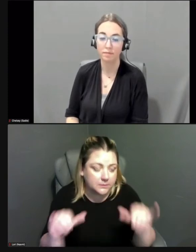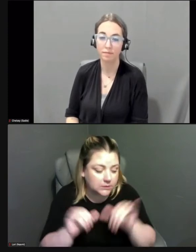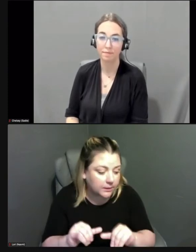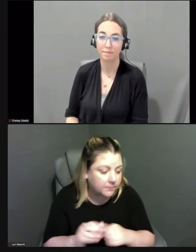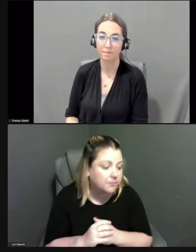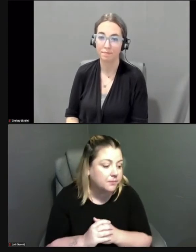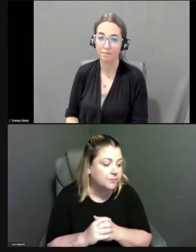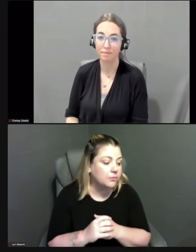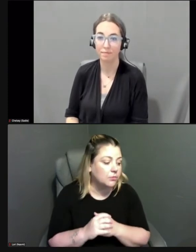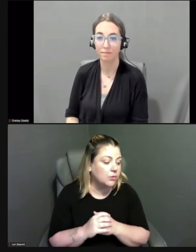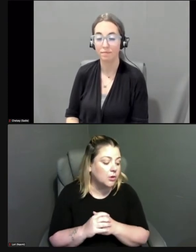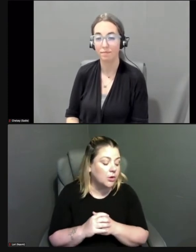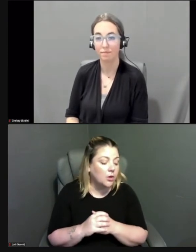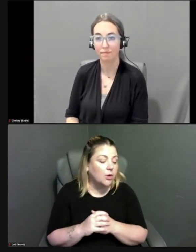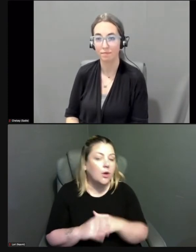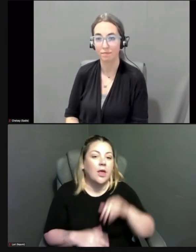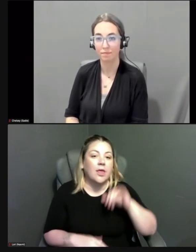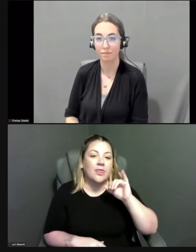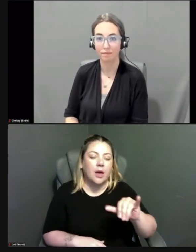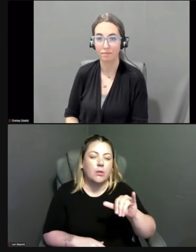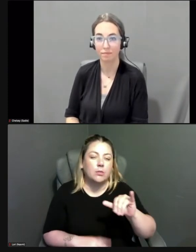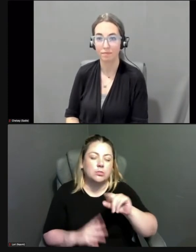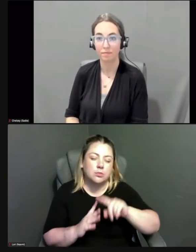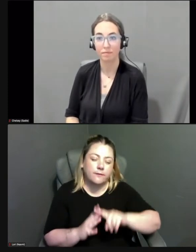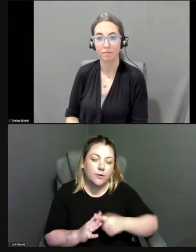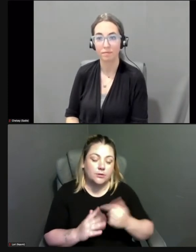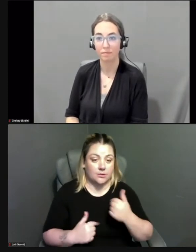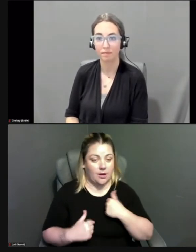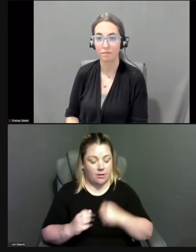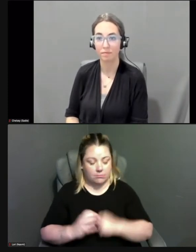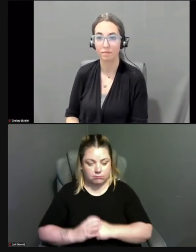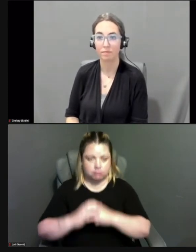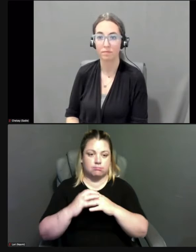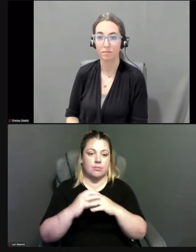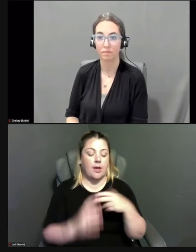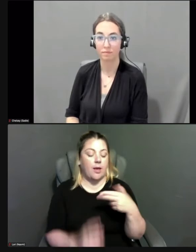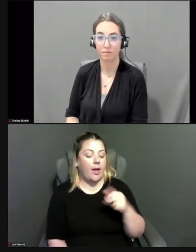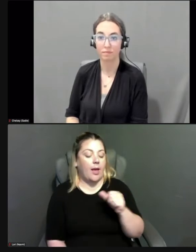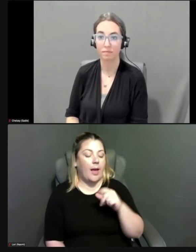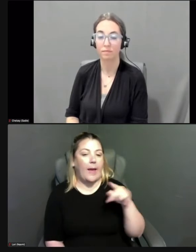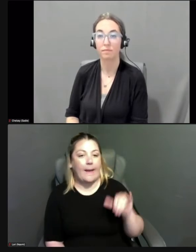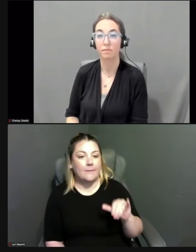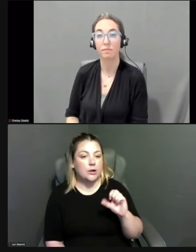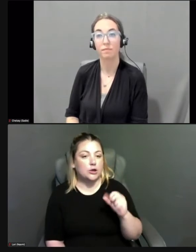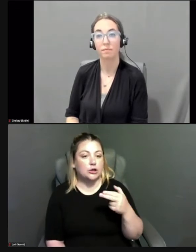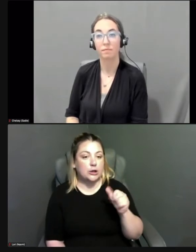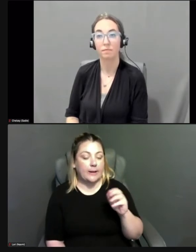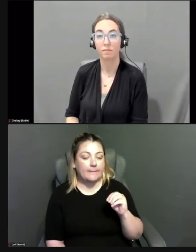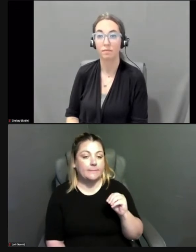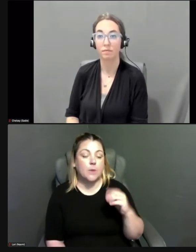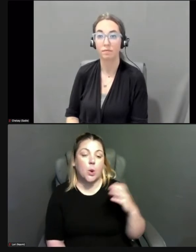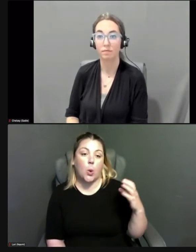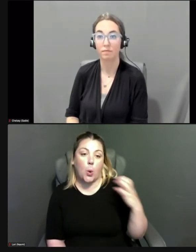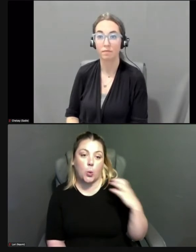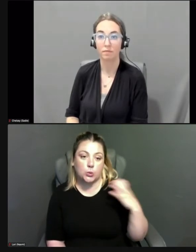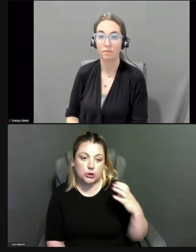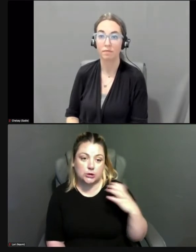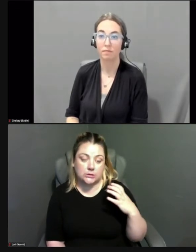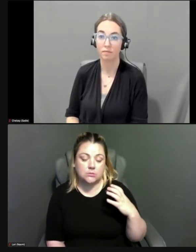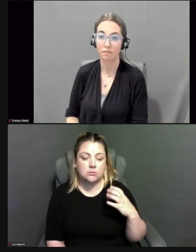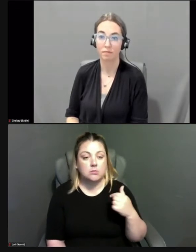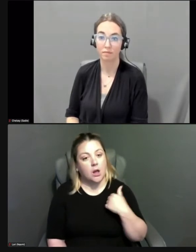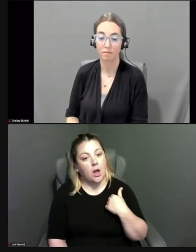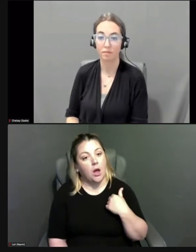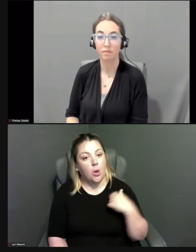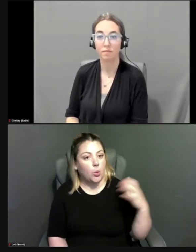first incarnation of Happy Shapes coaching, was like online health coaching and like nutrition